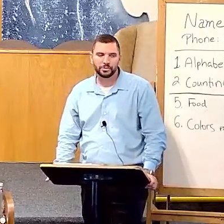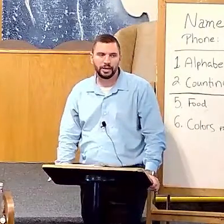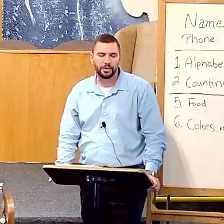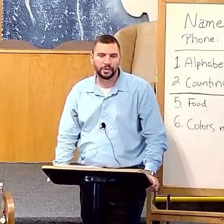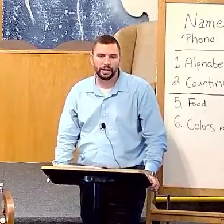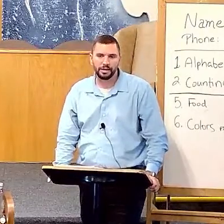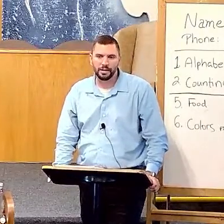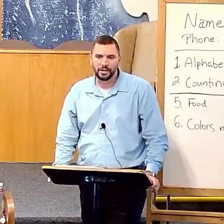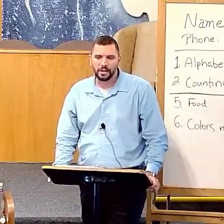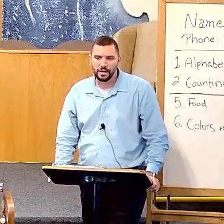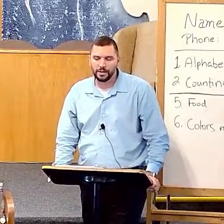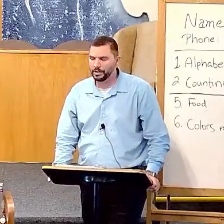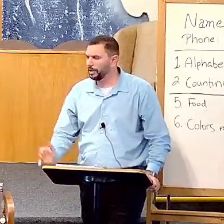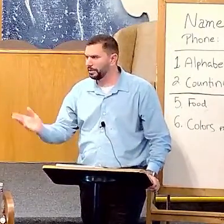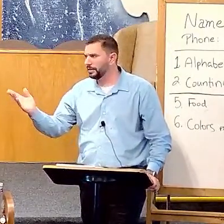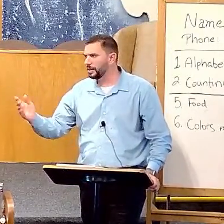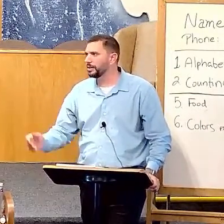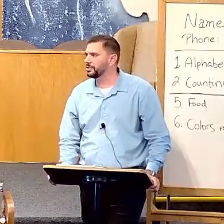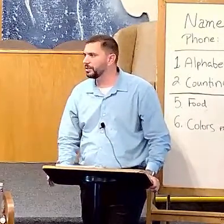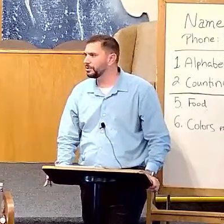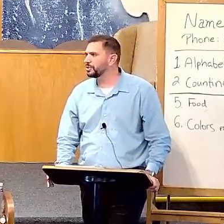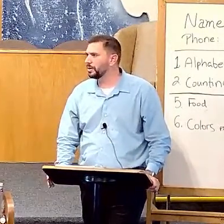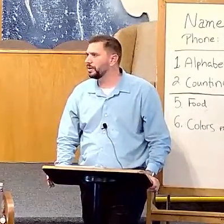A-OK. And they'll understand those as well. Yeah.